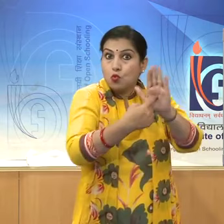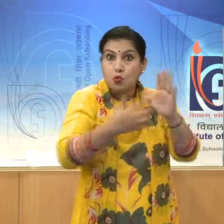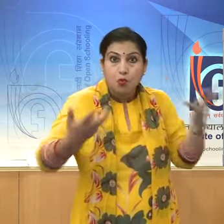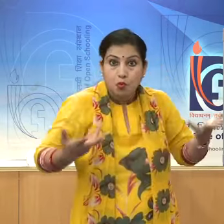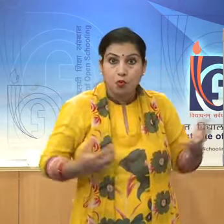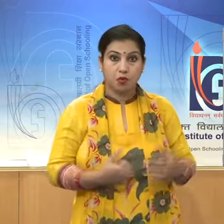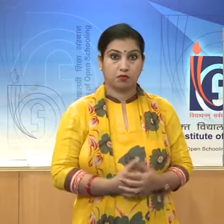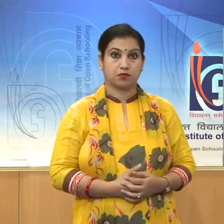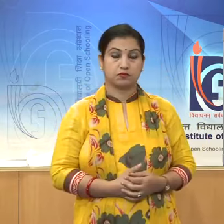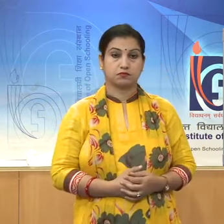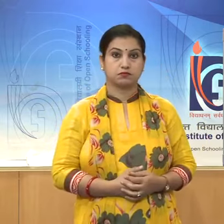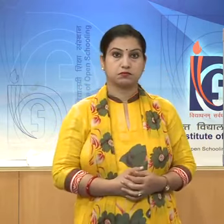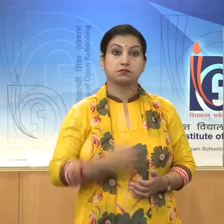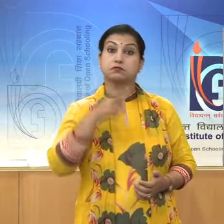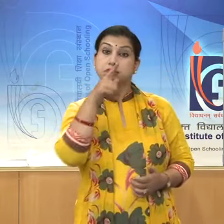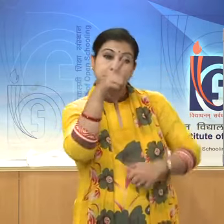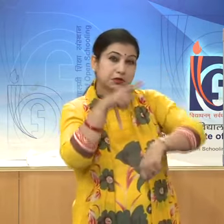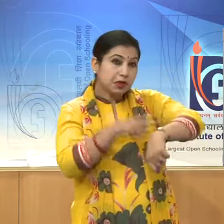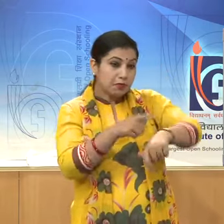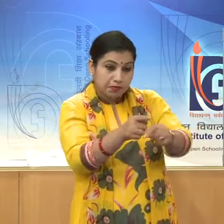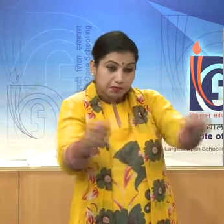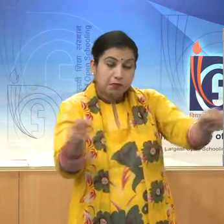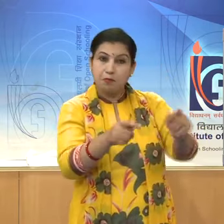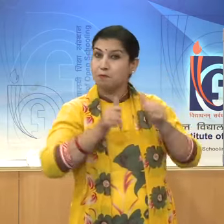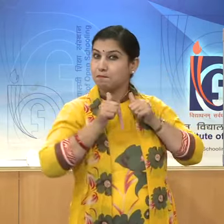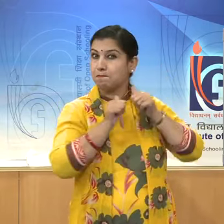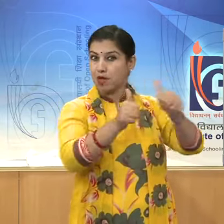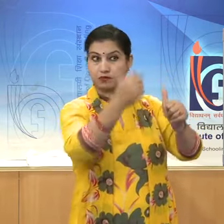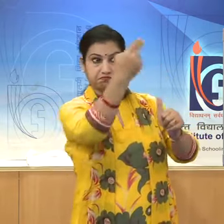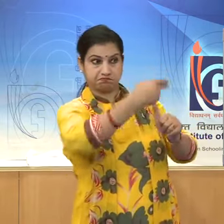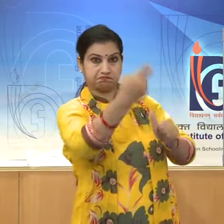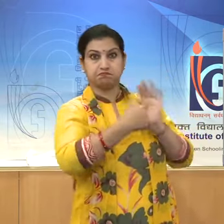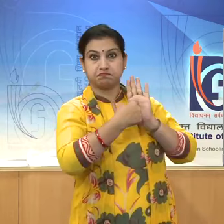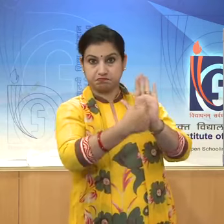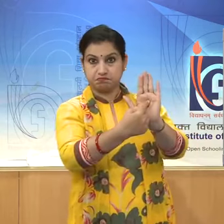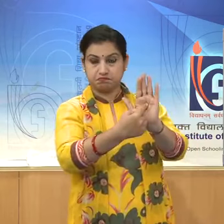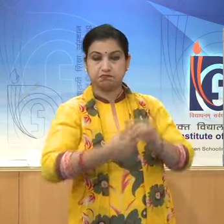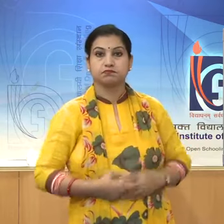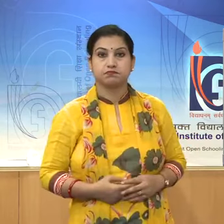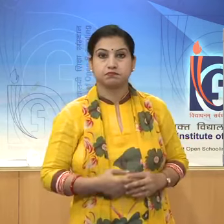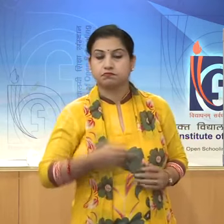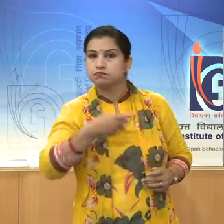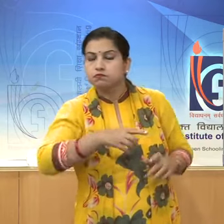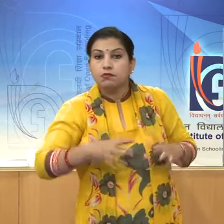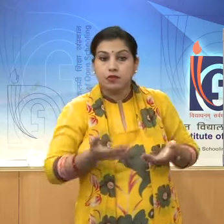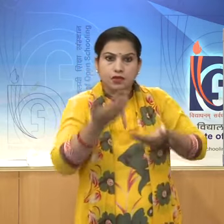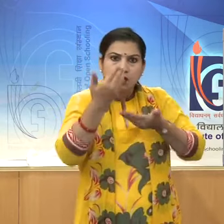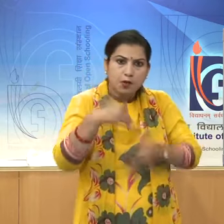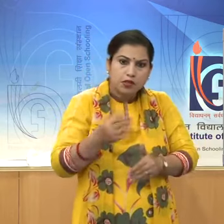shows one of the best examples of rebirth